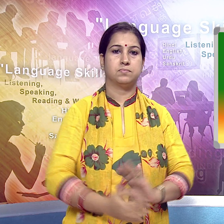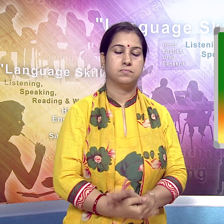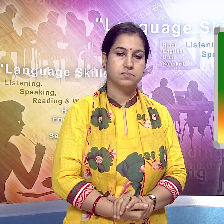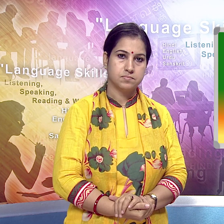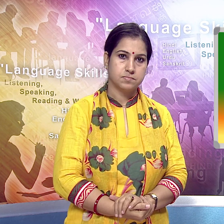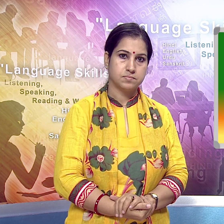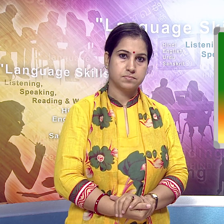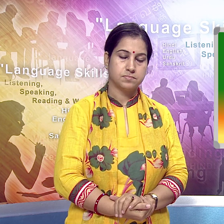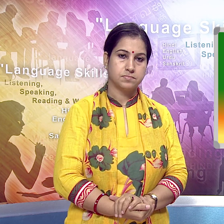And if